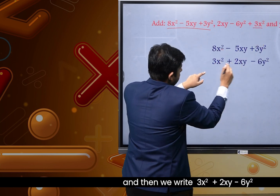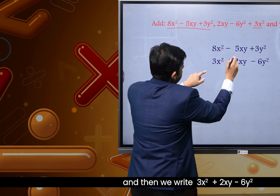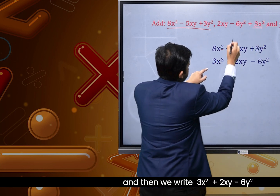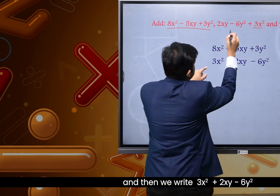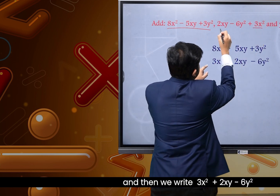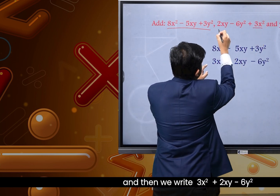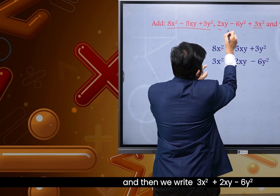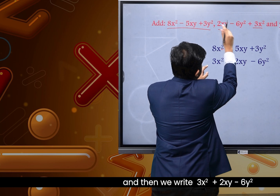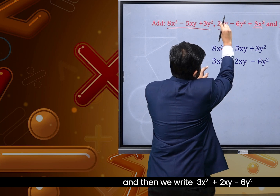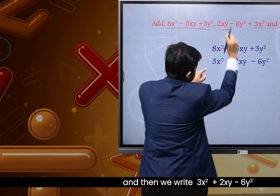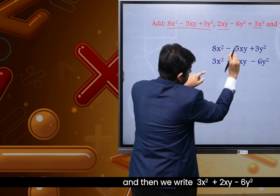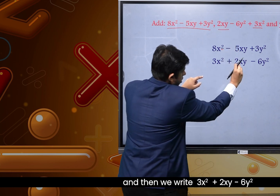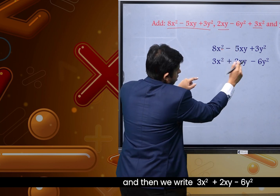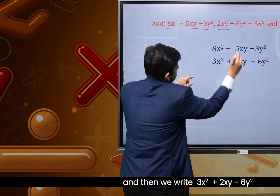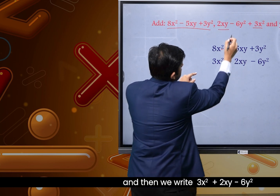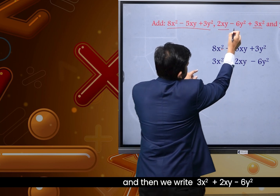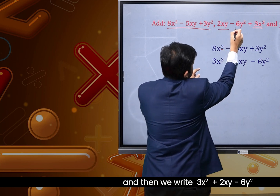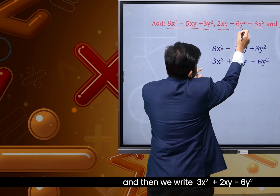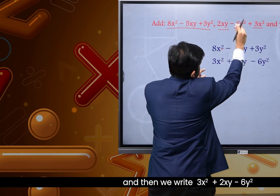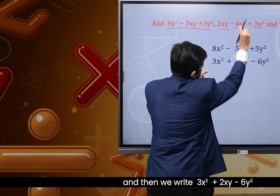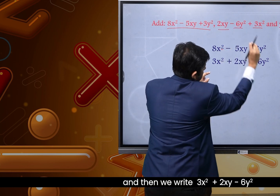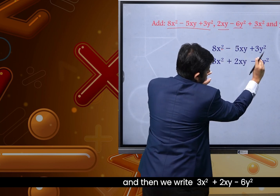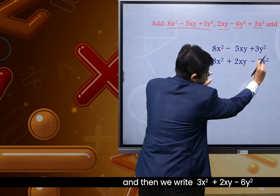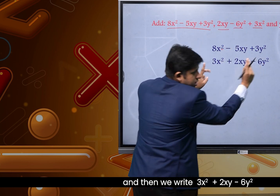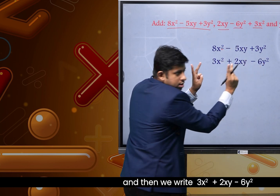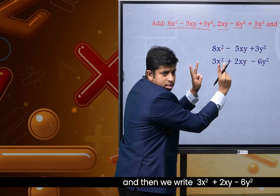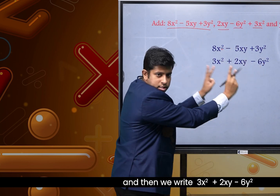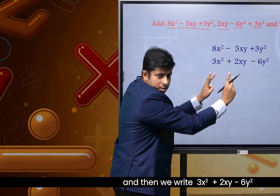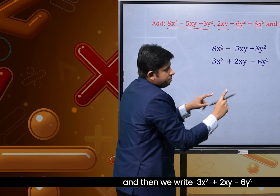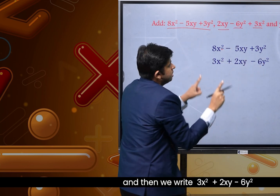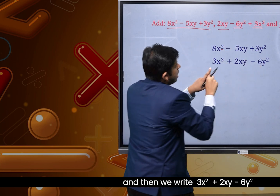and then we write 3x square plus 2xy minus 6y square.